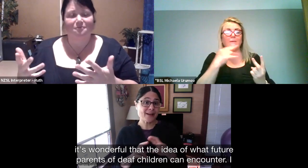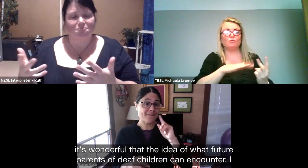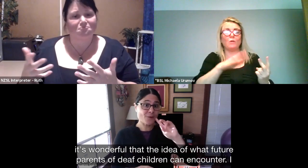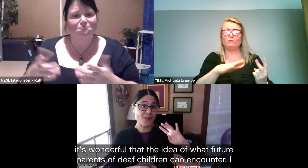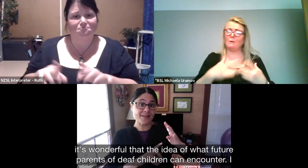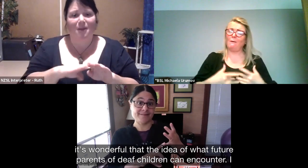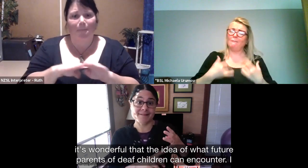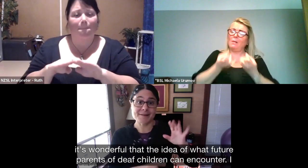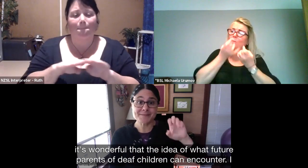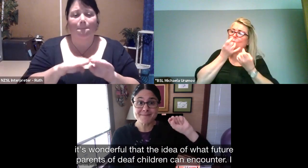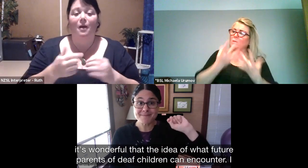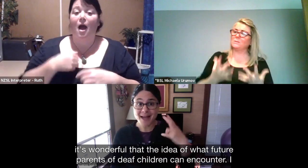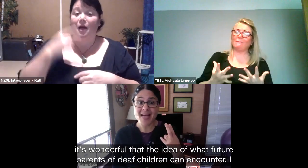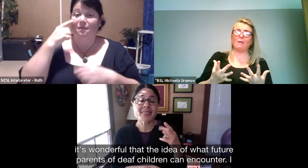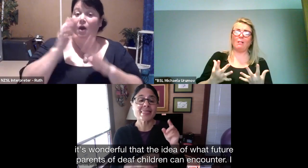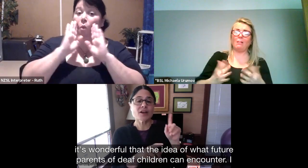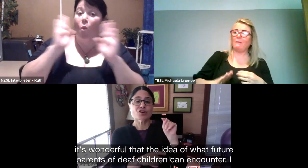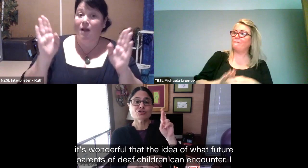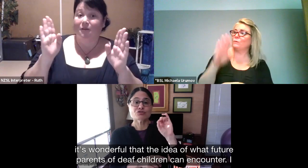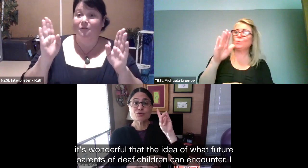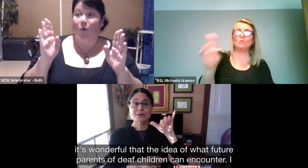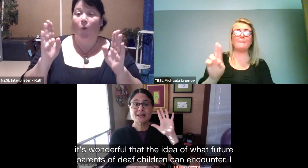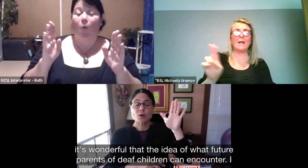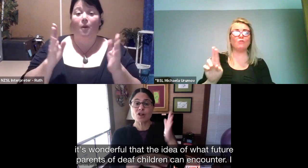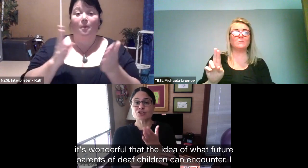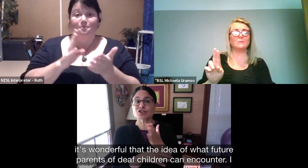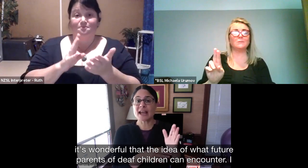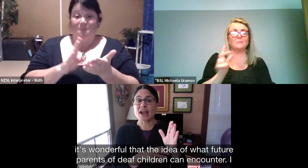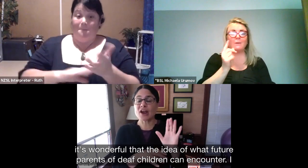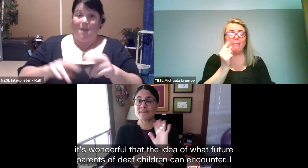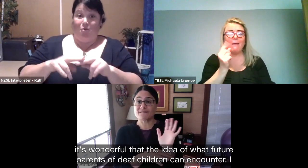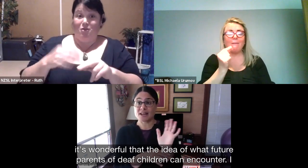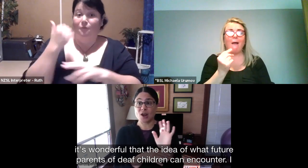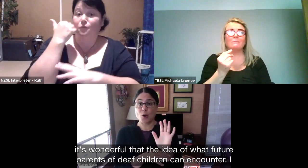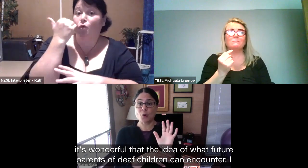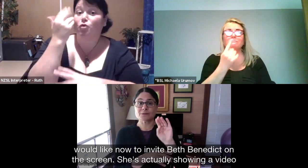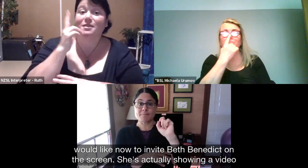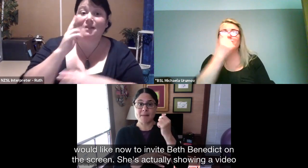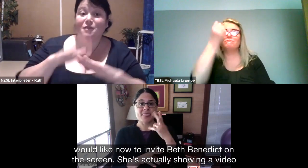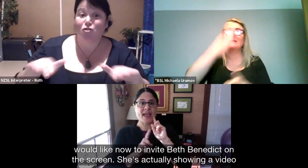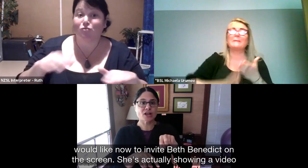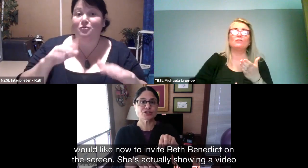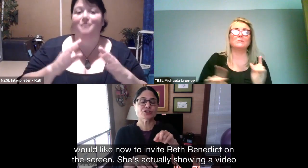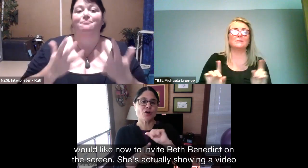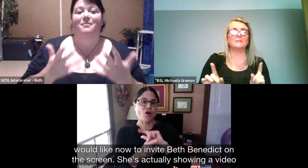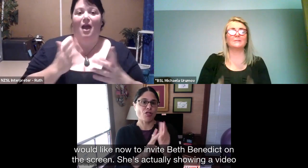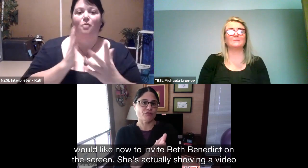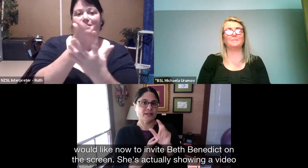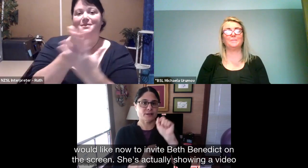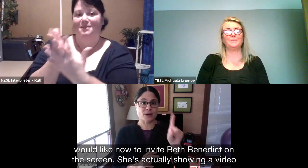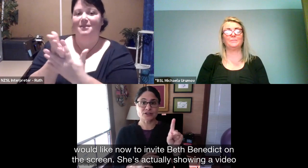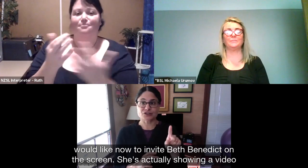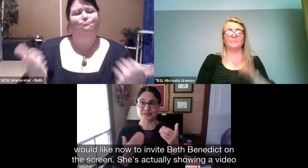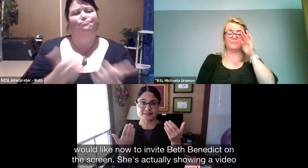the idea of what future parents of deaf children can encounter. I would like now to invite Beth